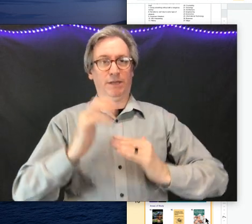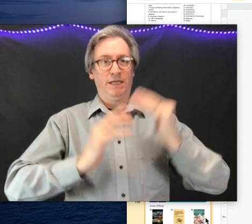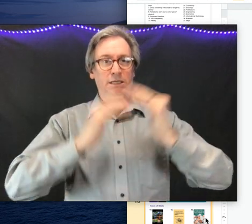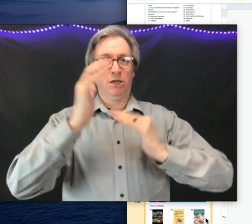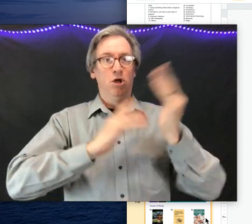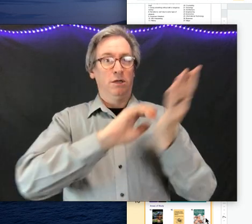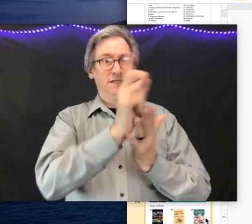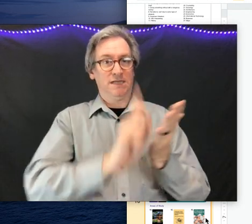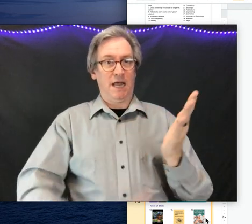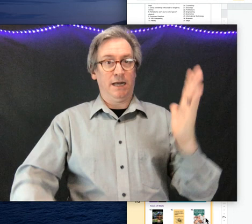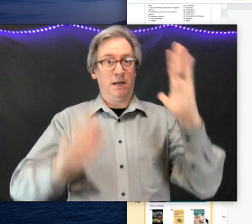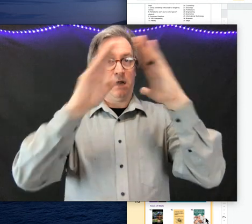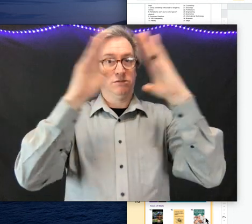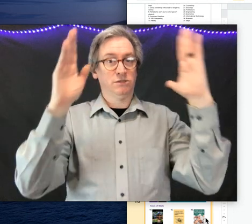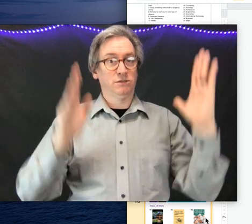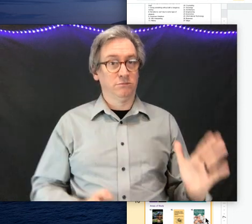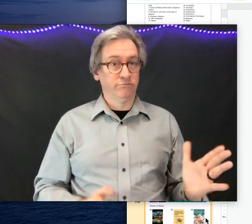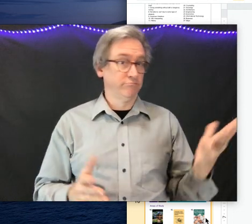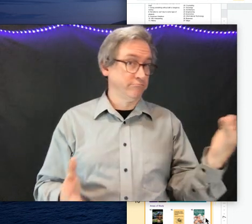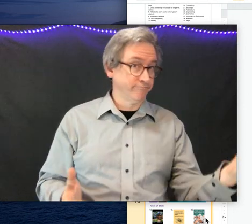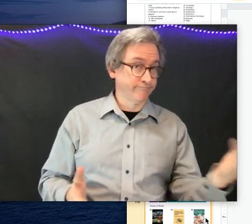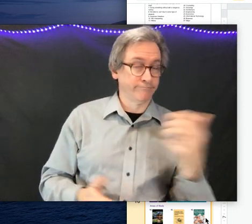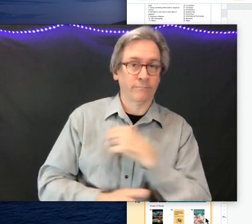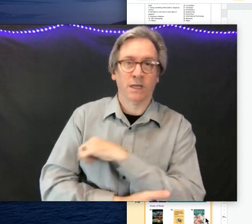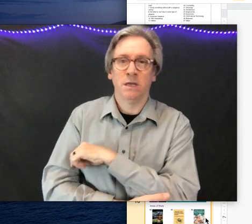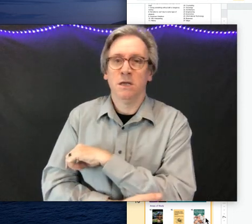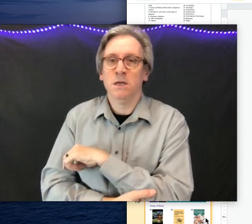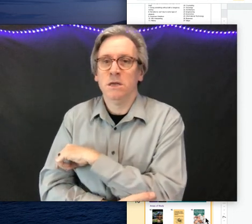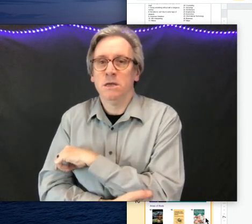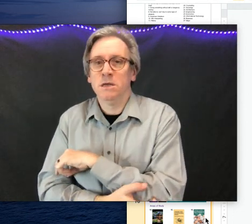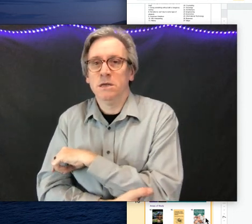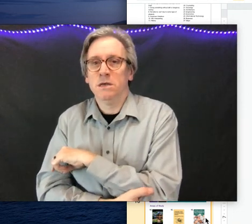design building, design house.